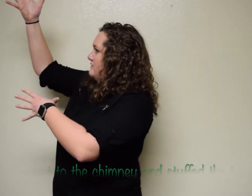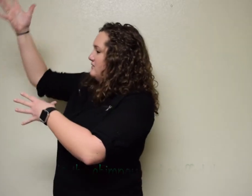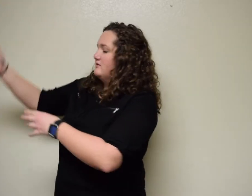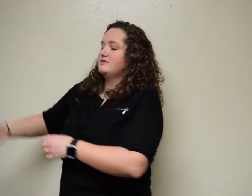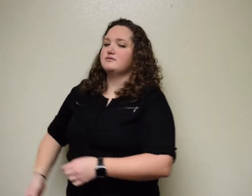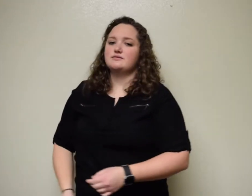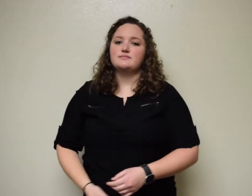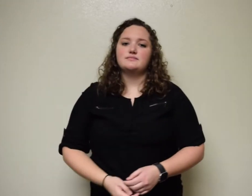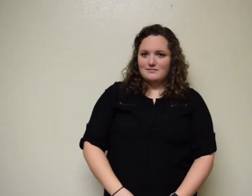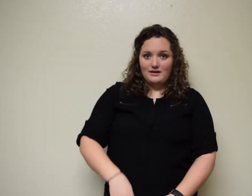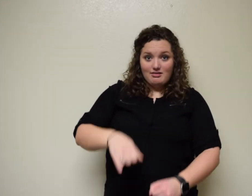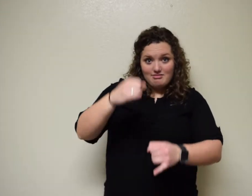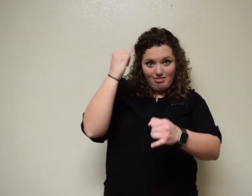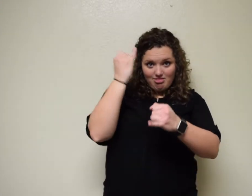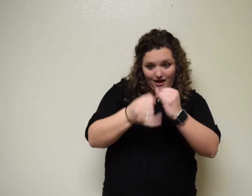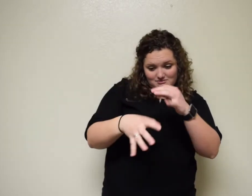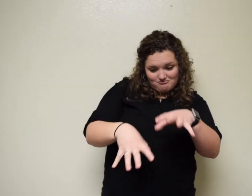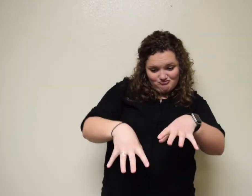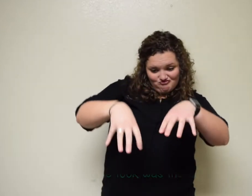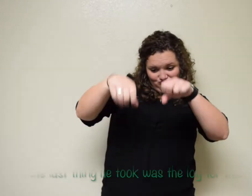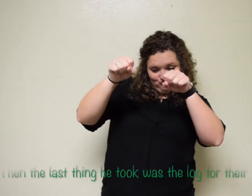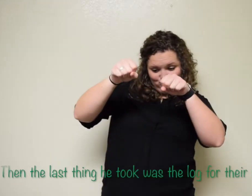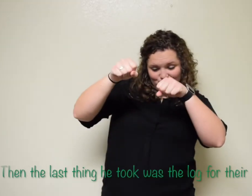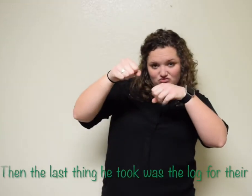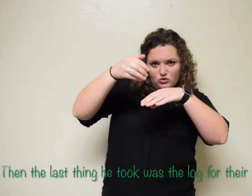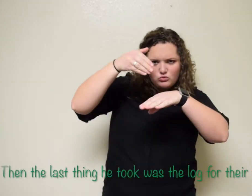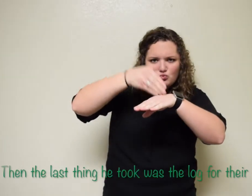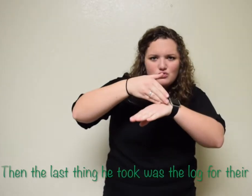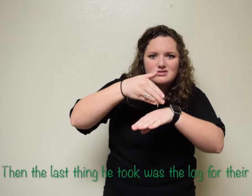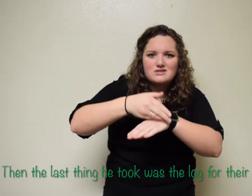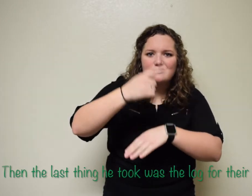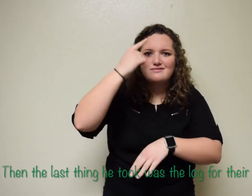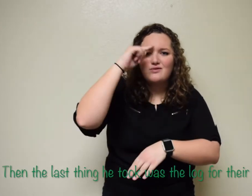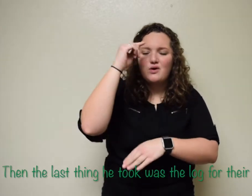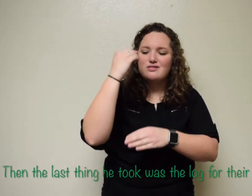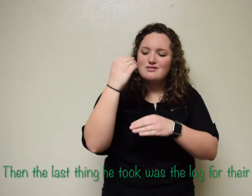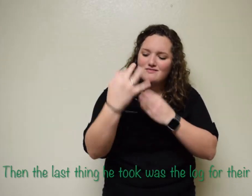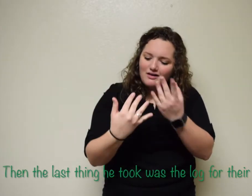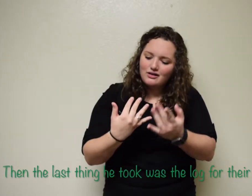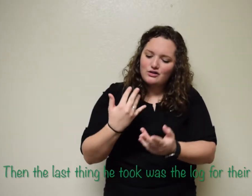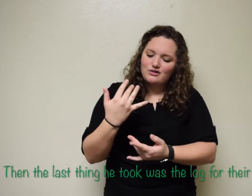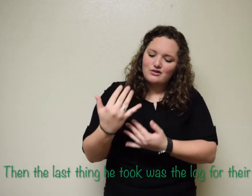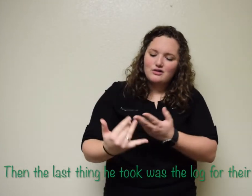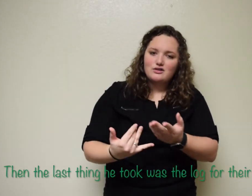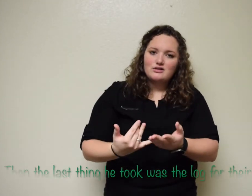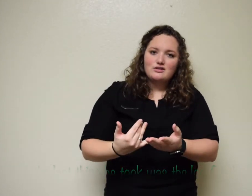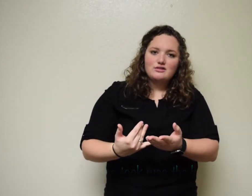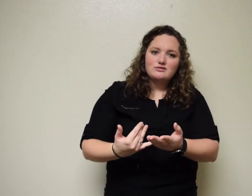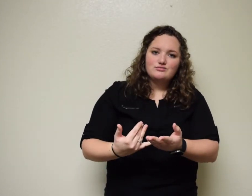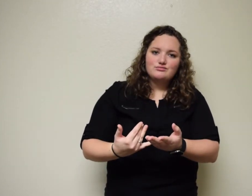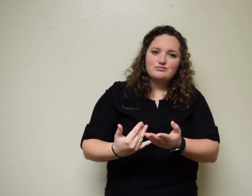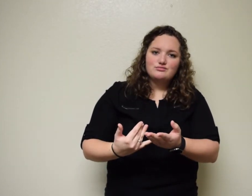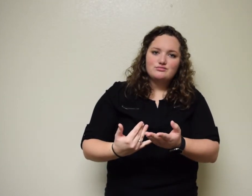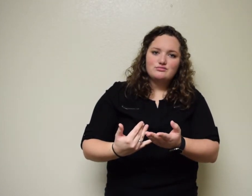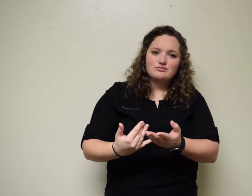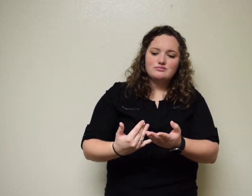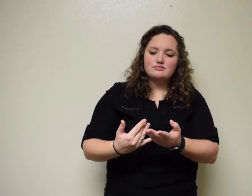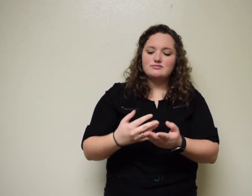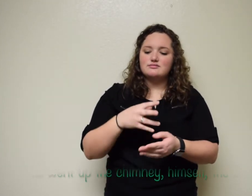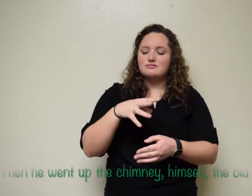and the last thing he took was the log for their fire then he